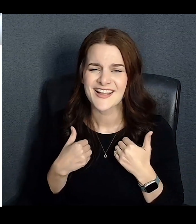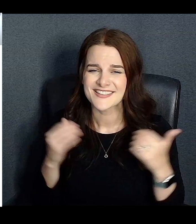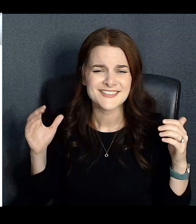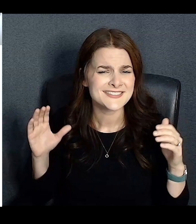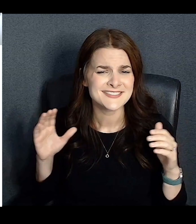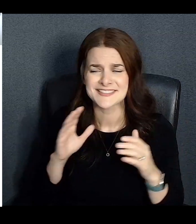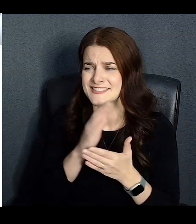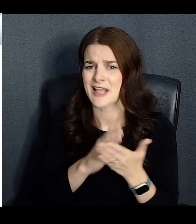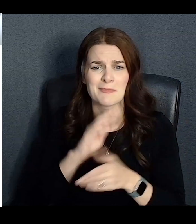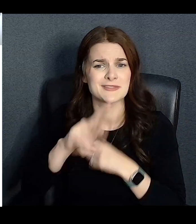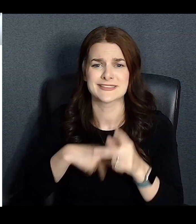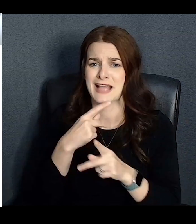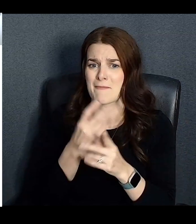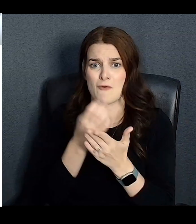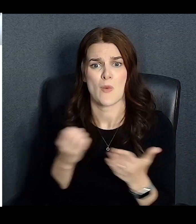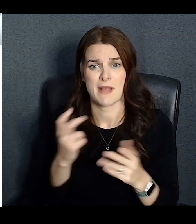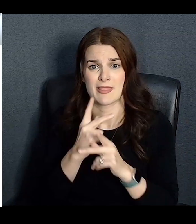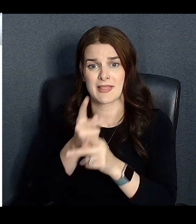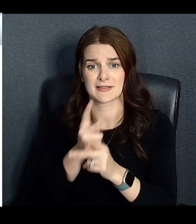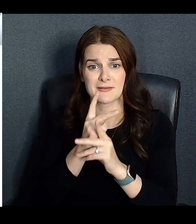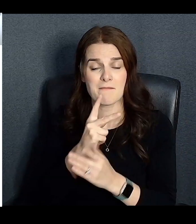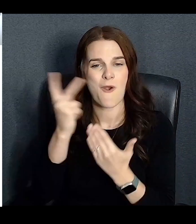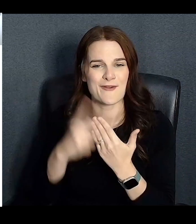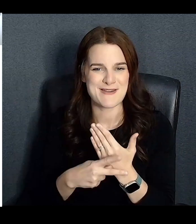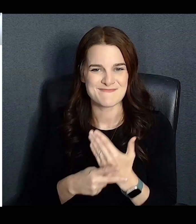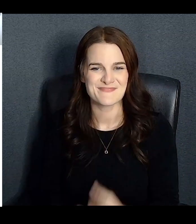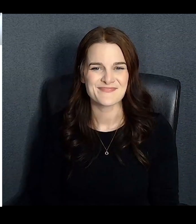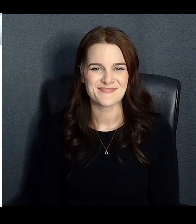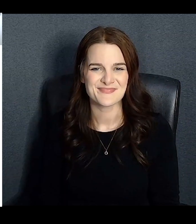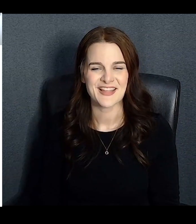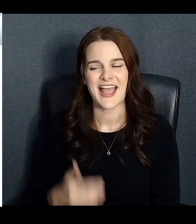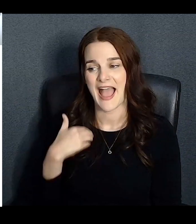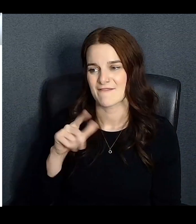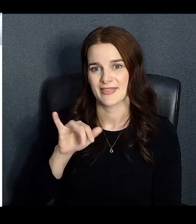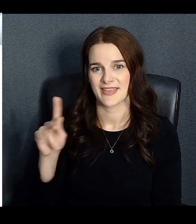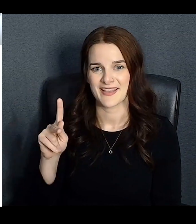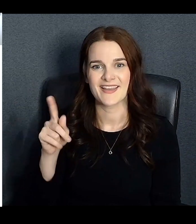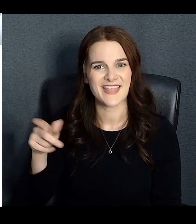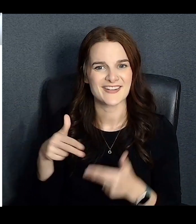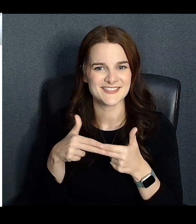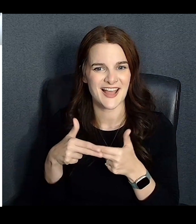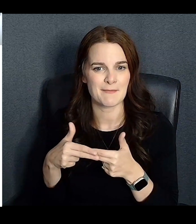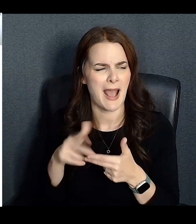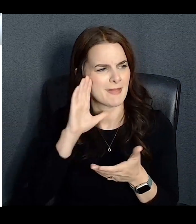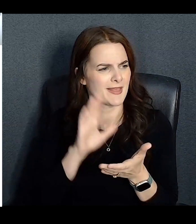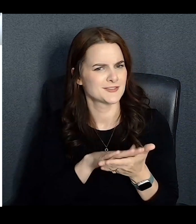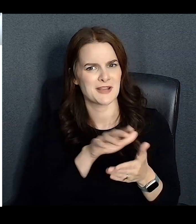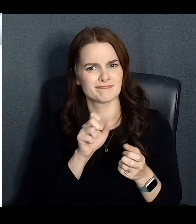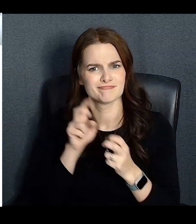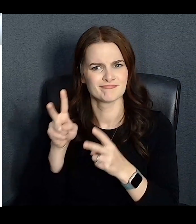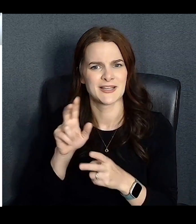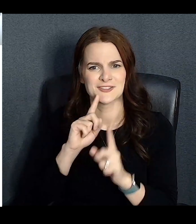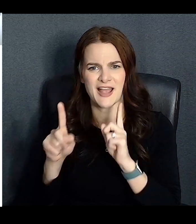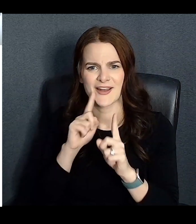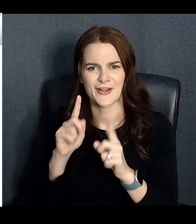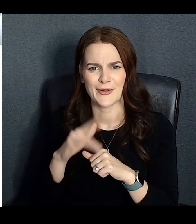and territory does some type of equipment lending program. So there is a link in on the slide, but I believe Alana already put the link in the